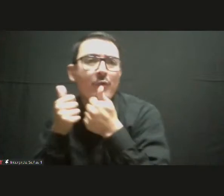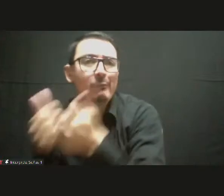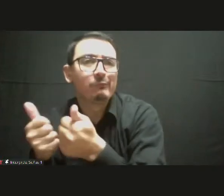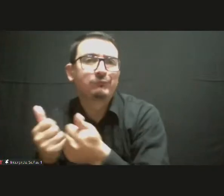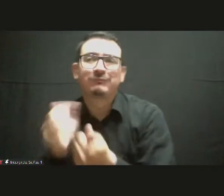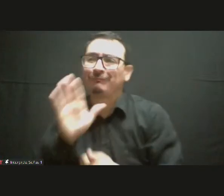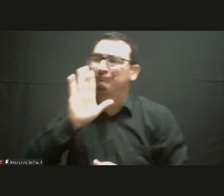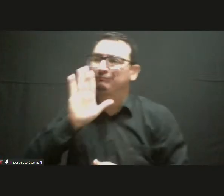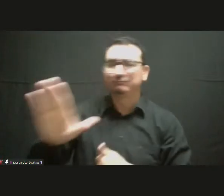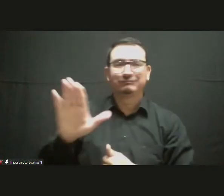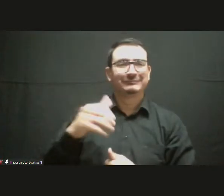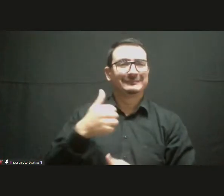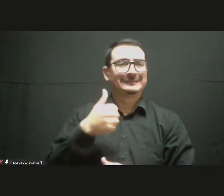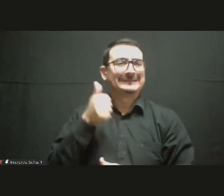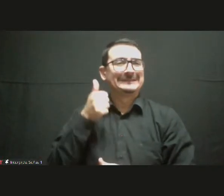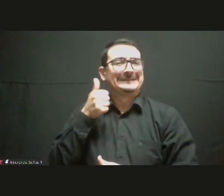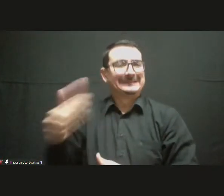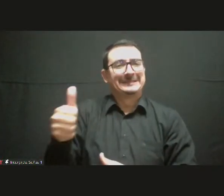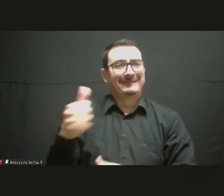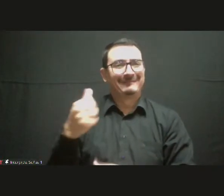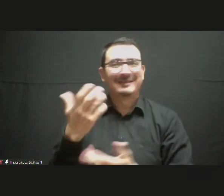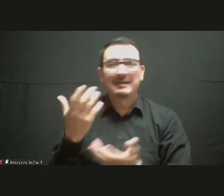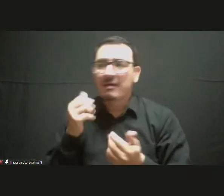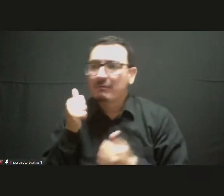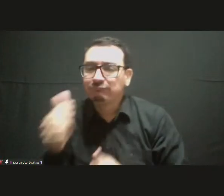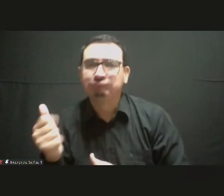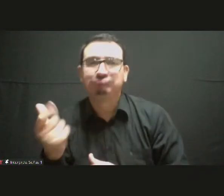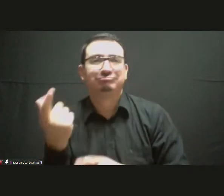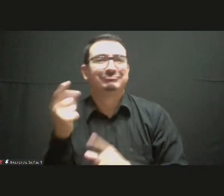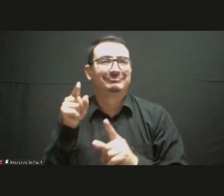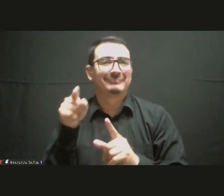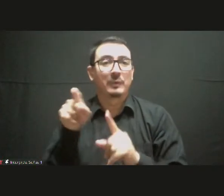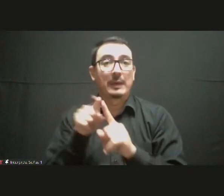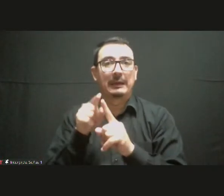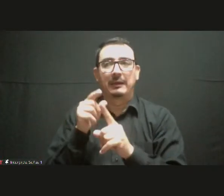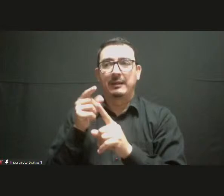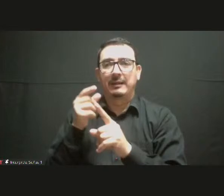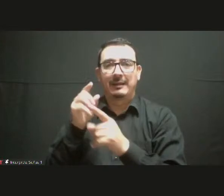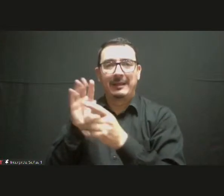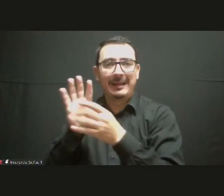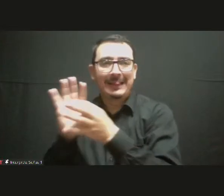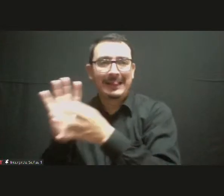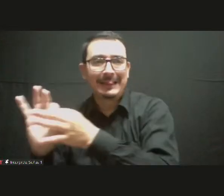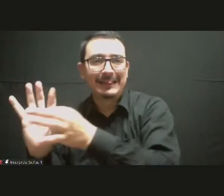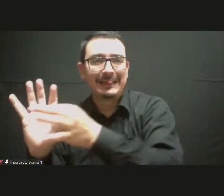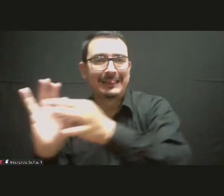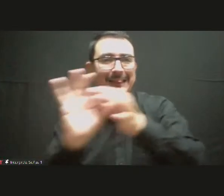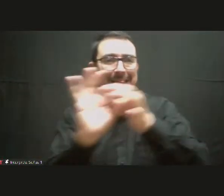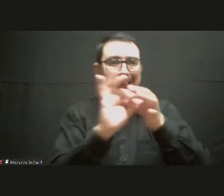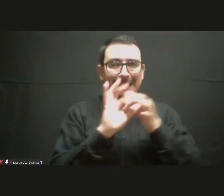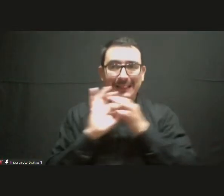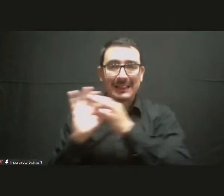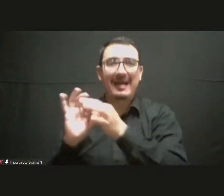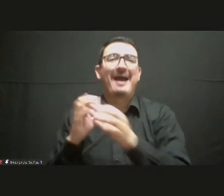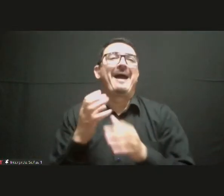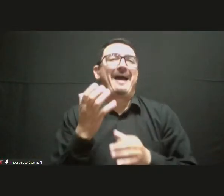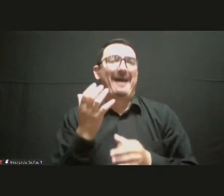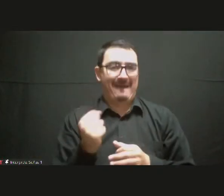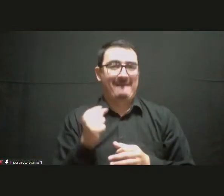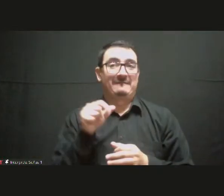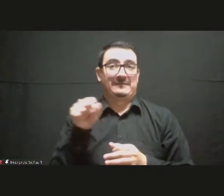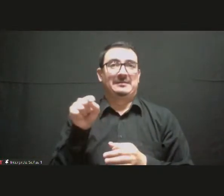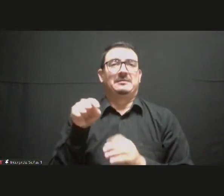address the socioeconomic impacts of COVID-19. Given the central role that tourism plays in our sub-region, we at